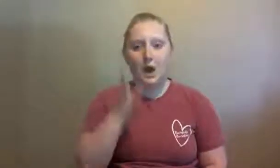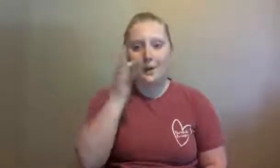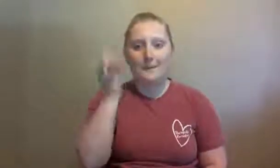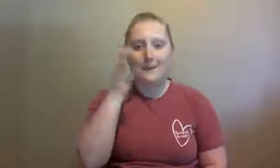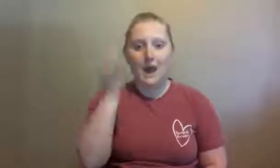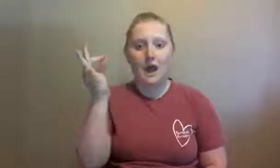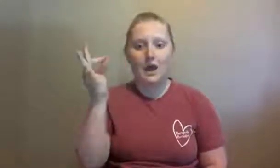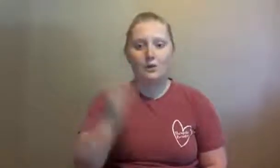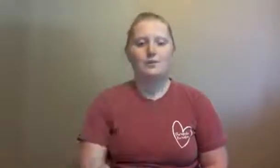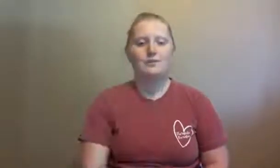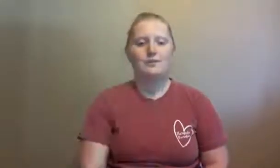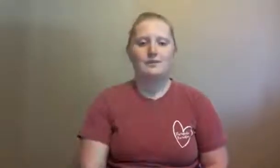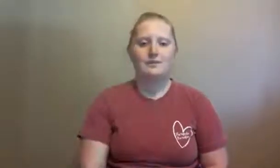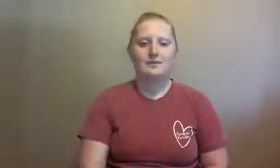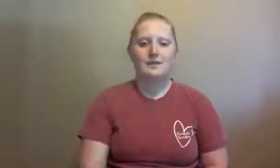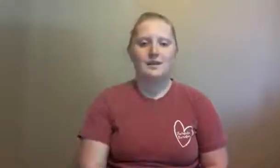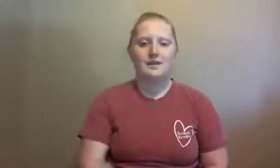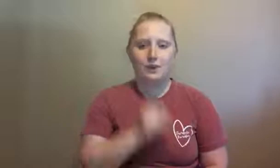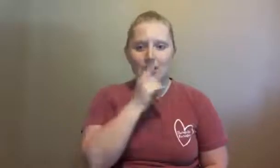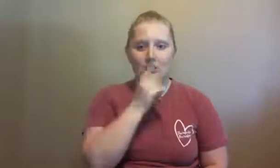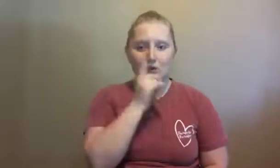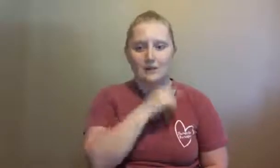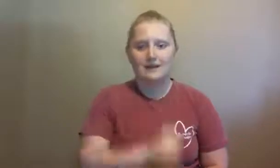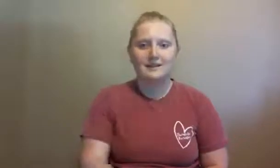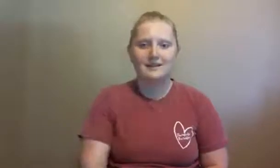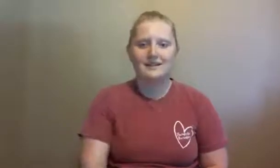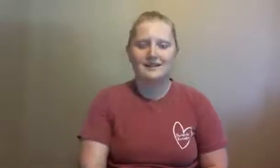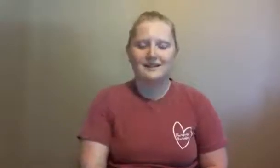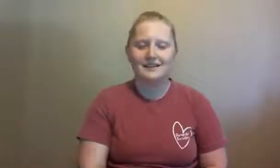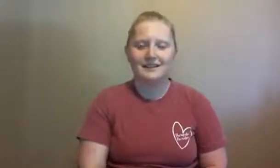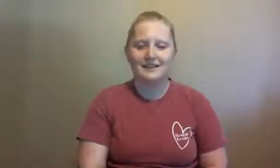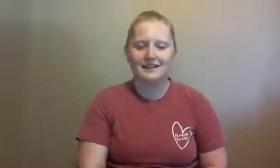Meow, meow. Squeak, squeak.